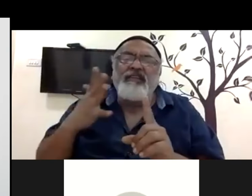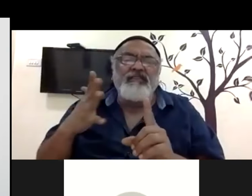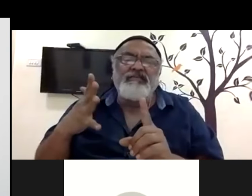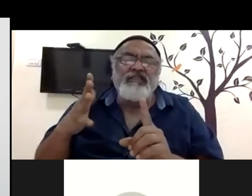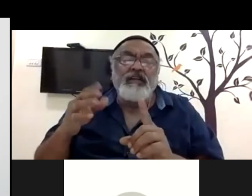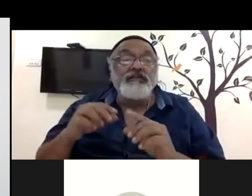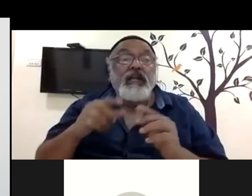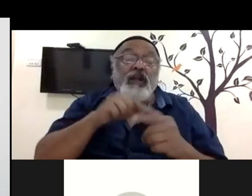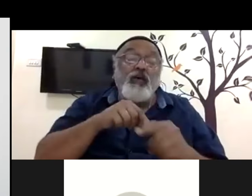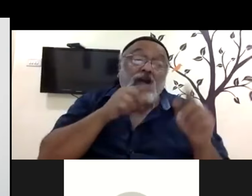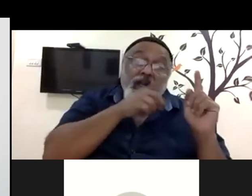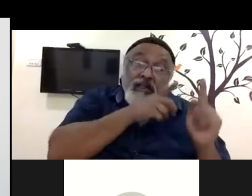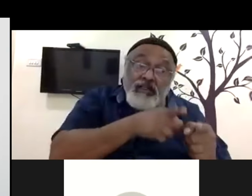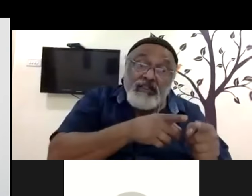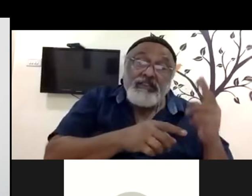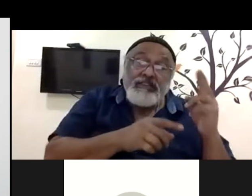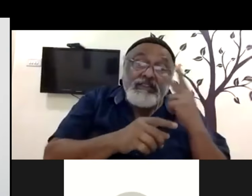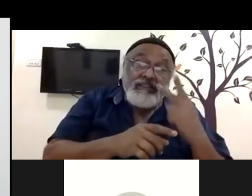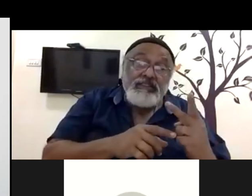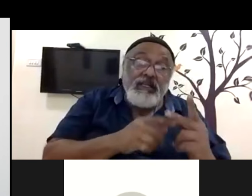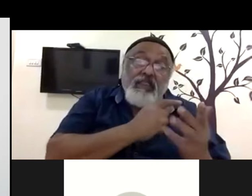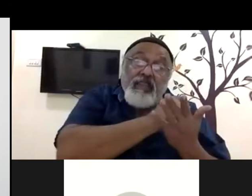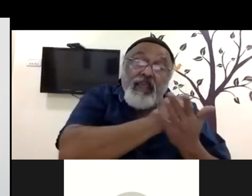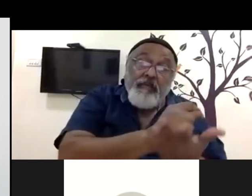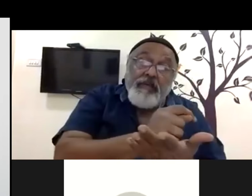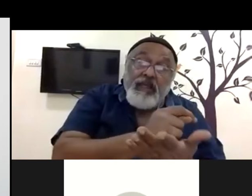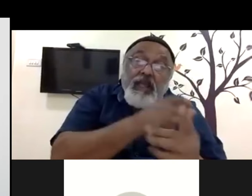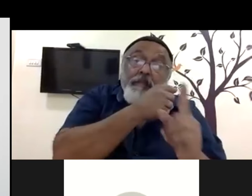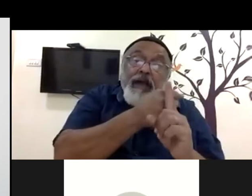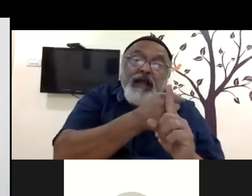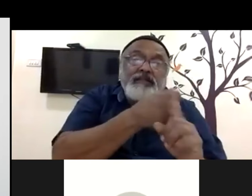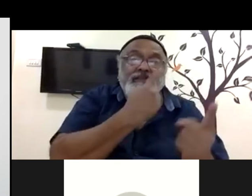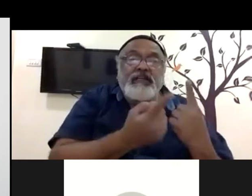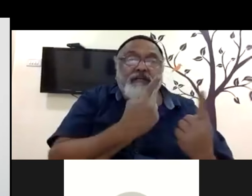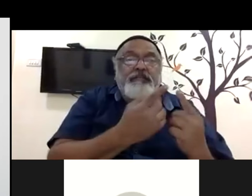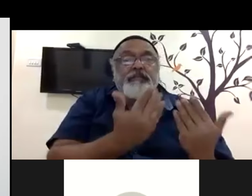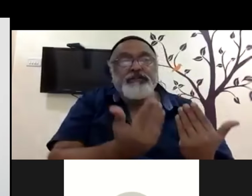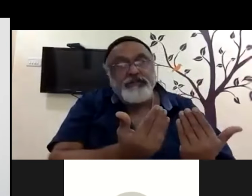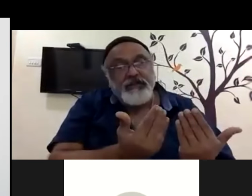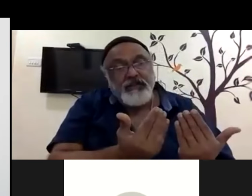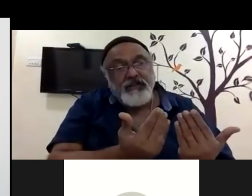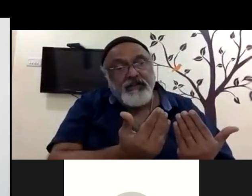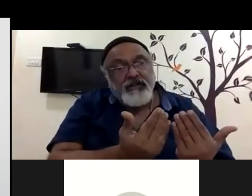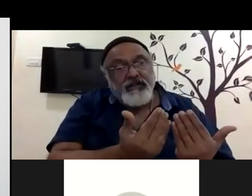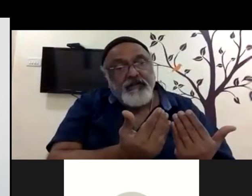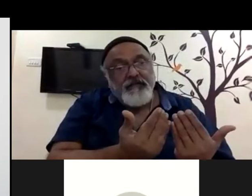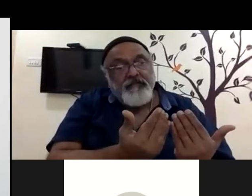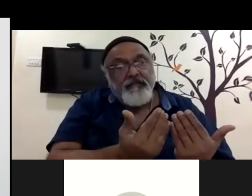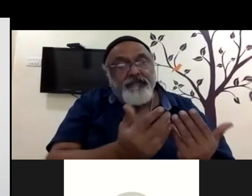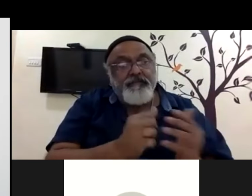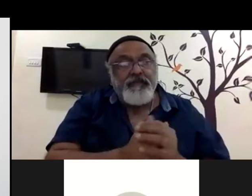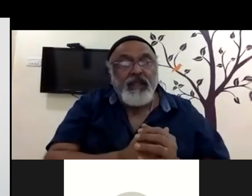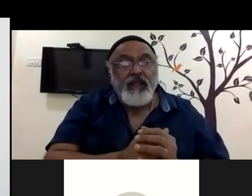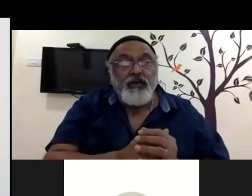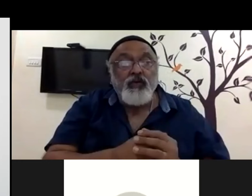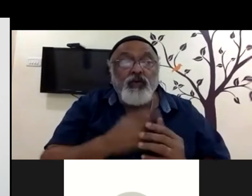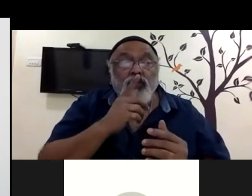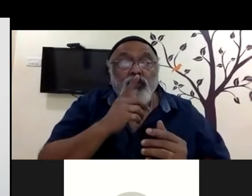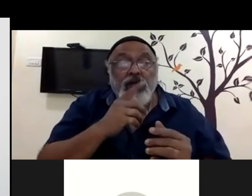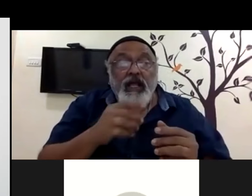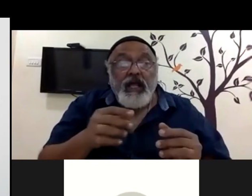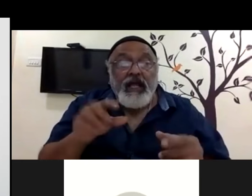of each of the therapy that's being given. So one more thing, in experimental research, basically, the